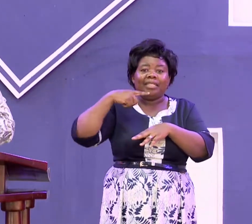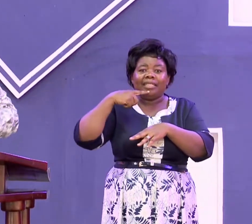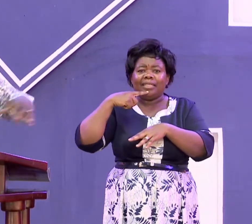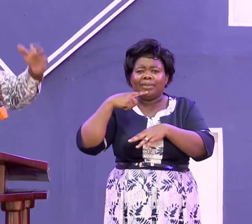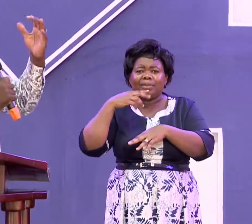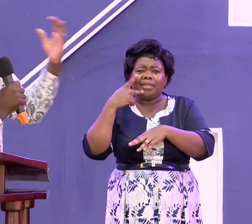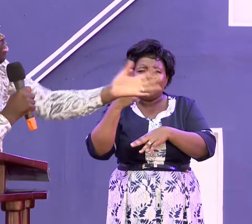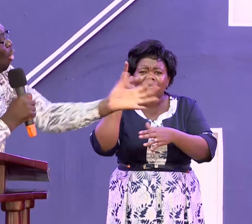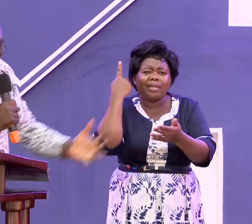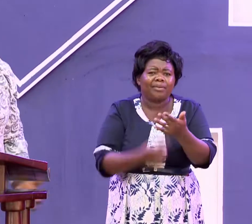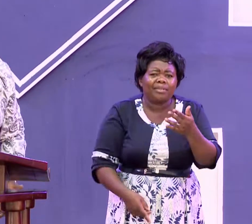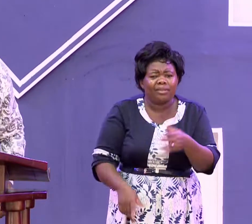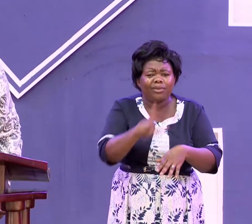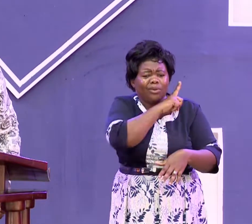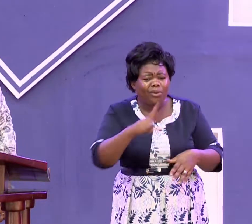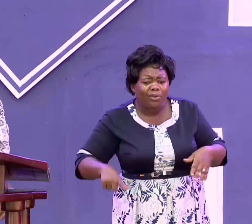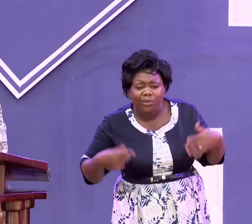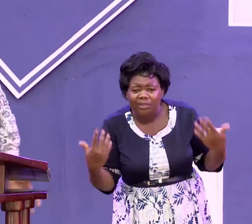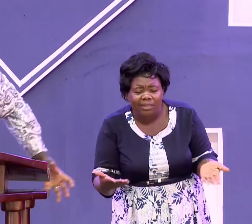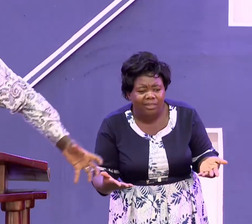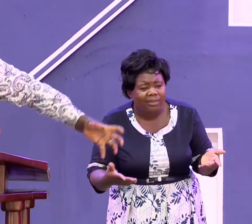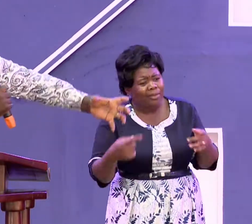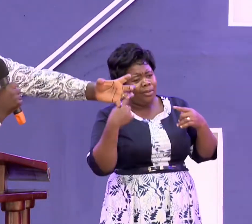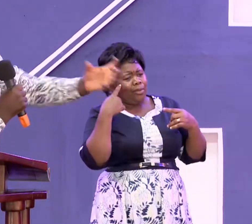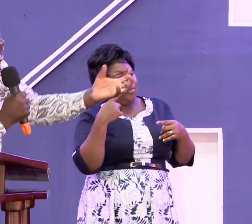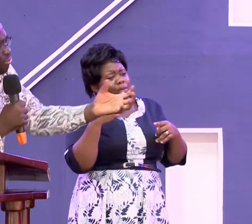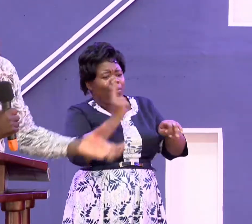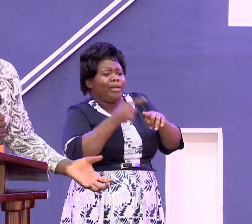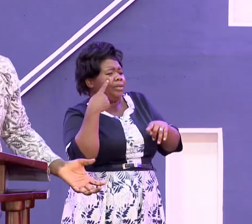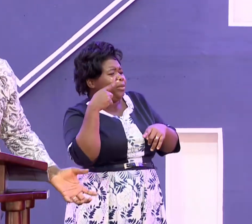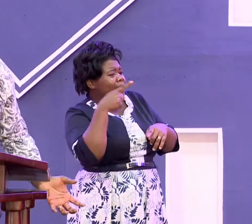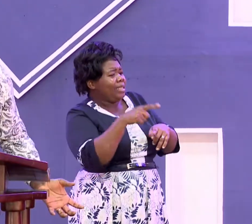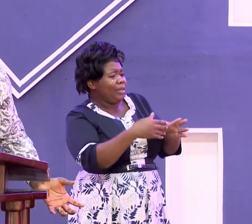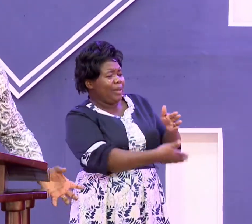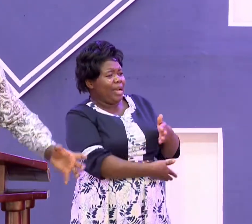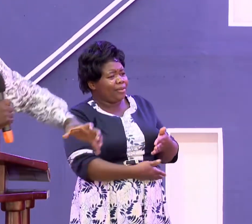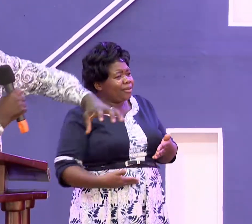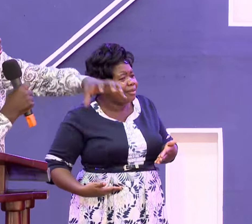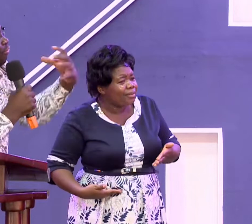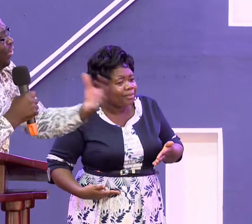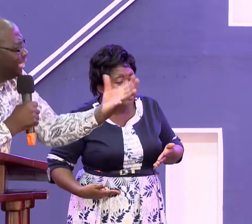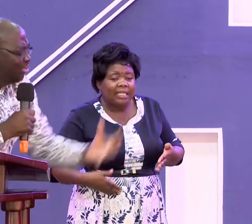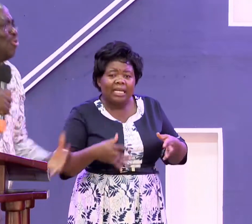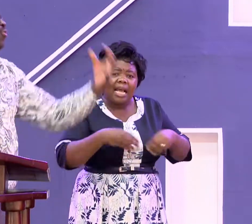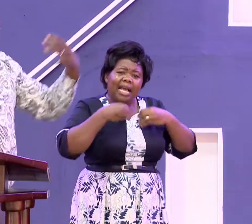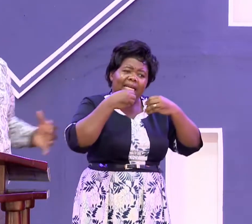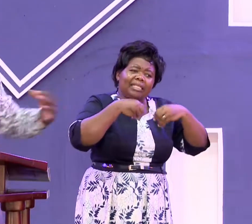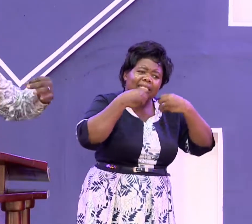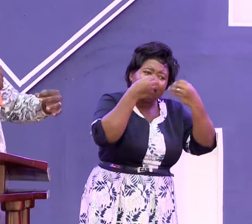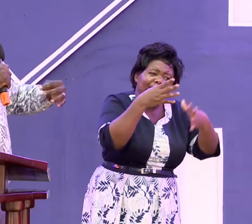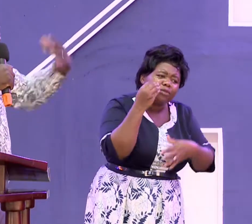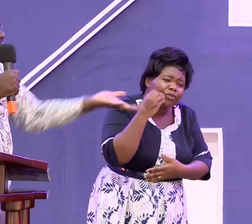saying, Lord, when did we see you hungry and feed